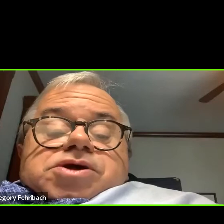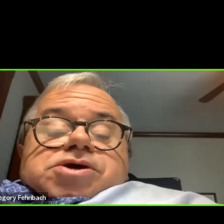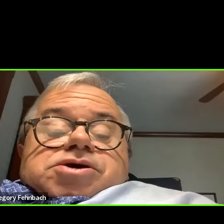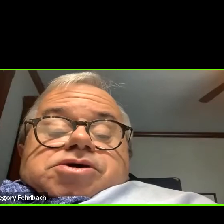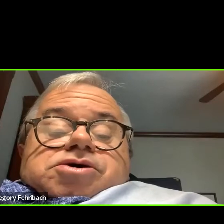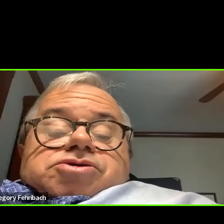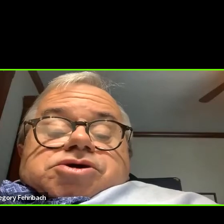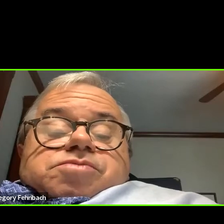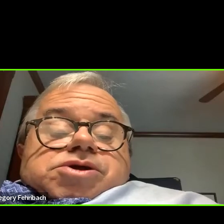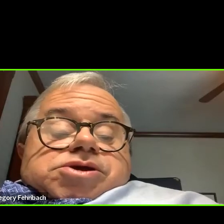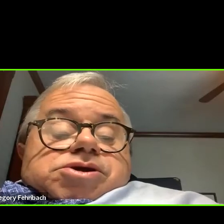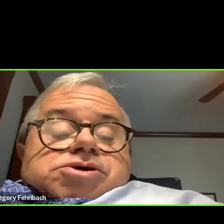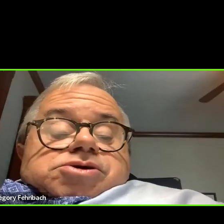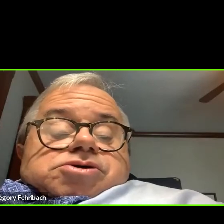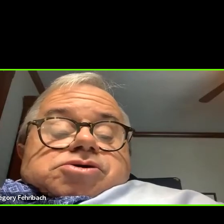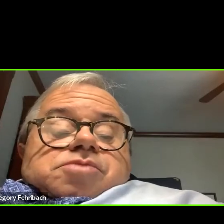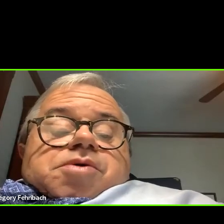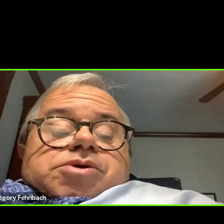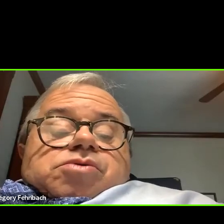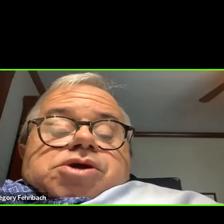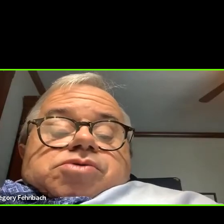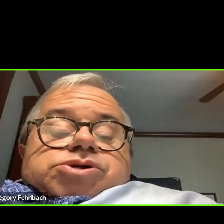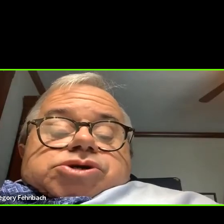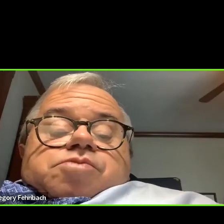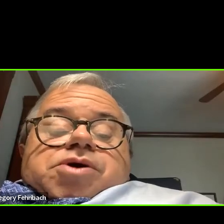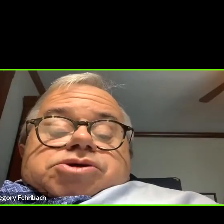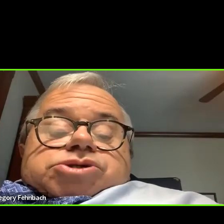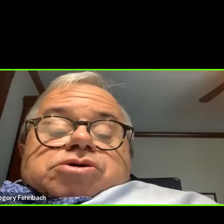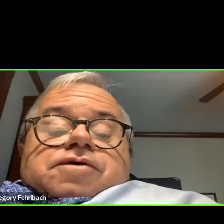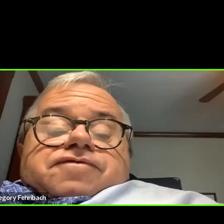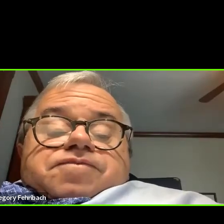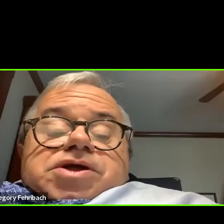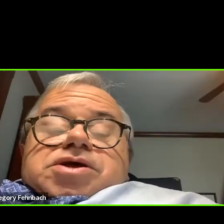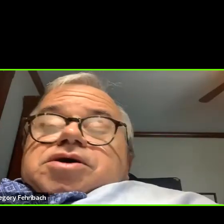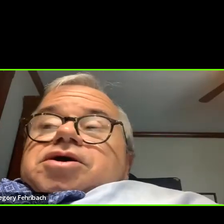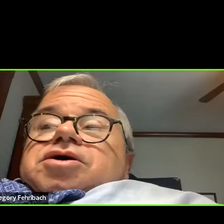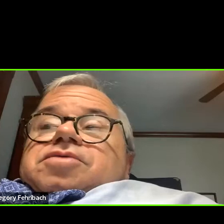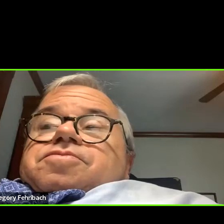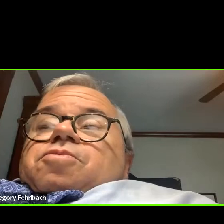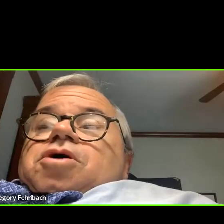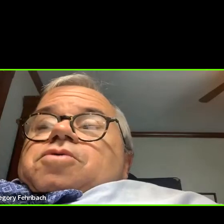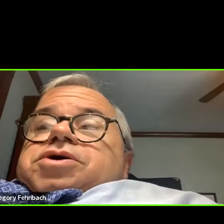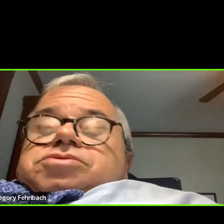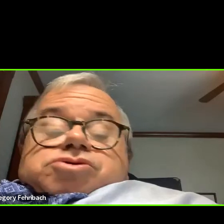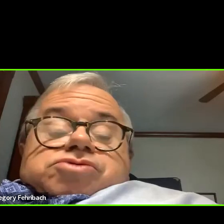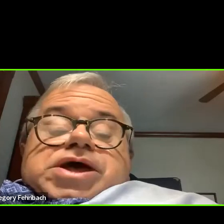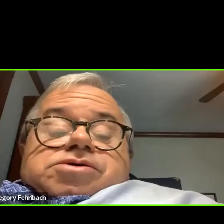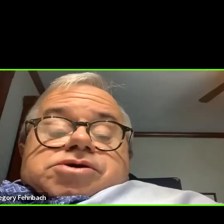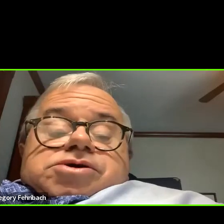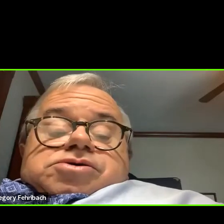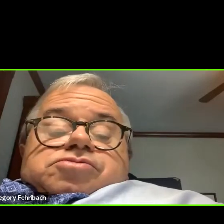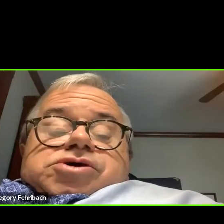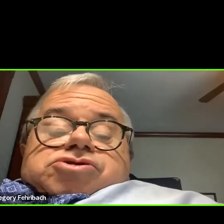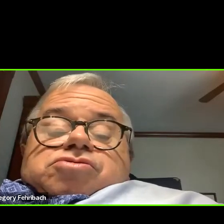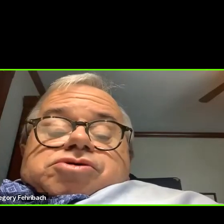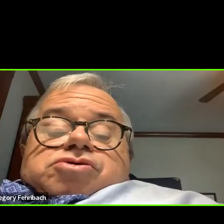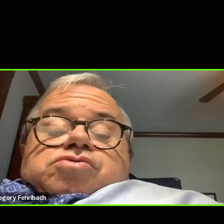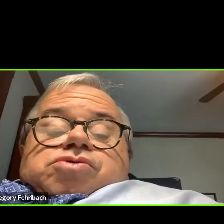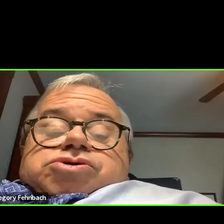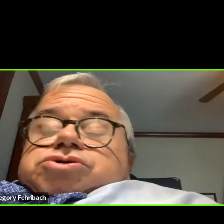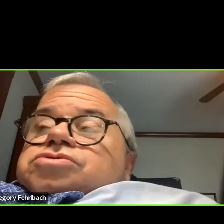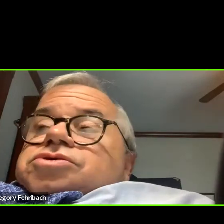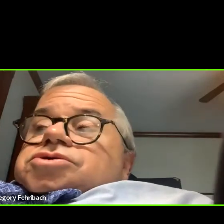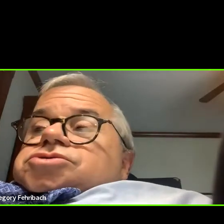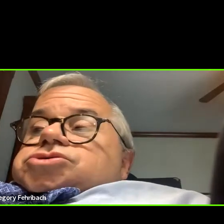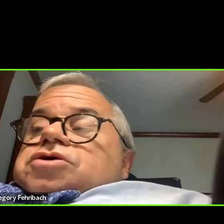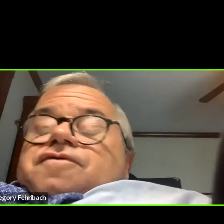Register. The Committee on Public Right-of-Way is hereby dissolved. While we do that, we certainly don't